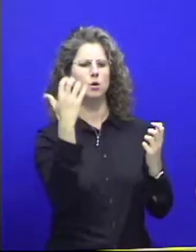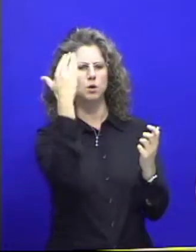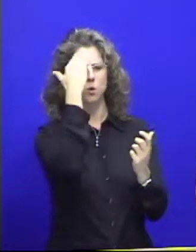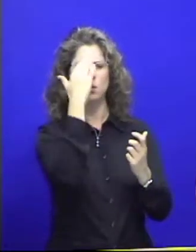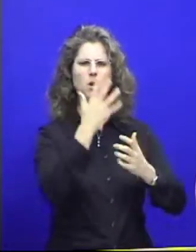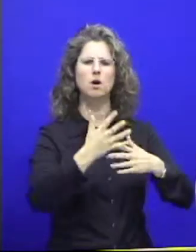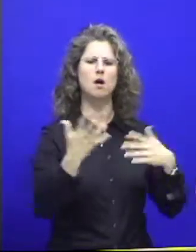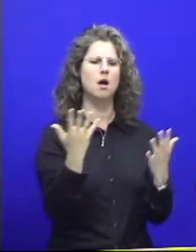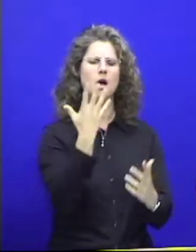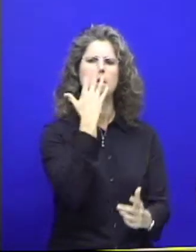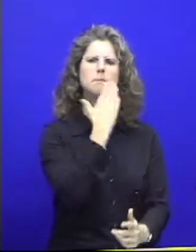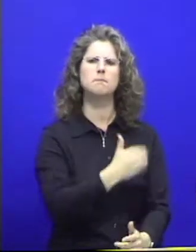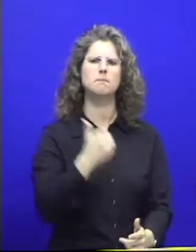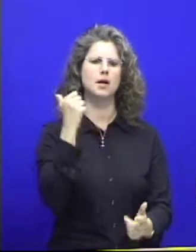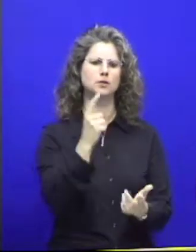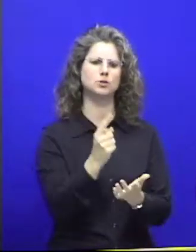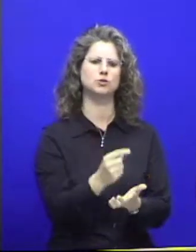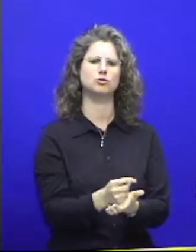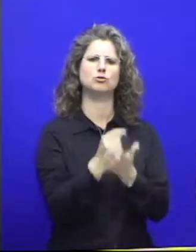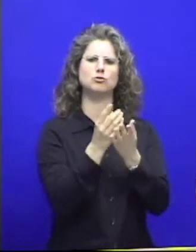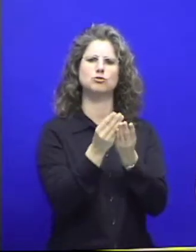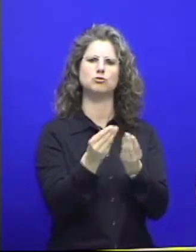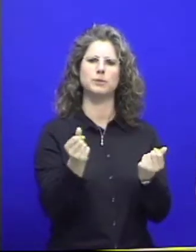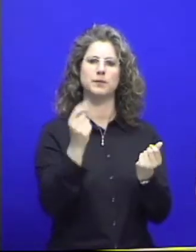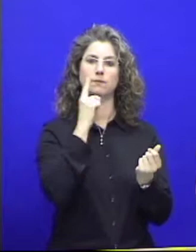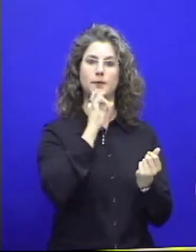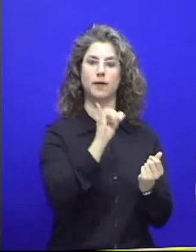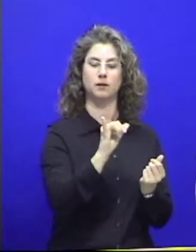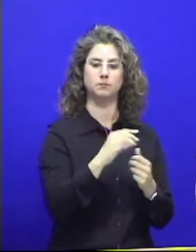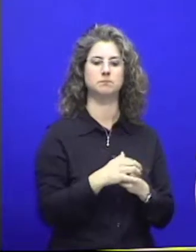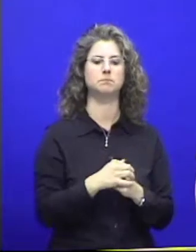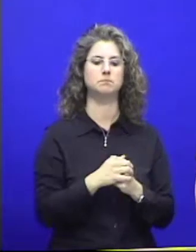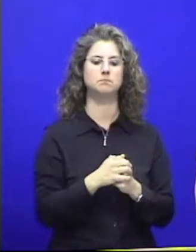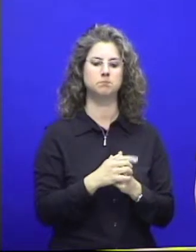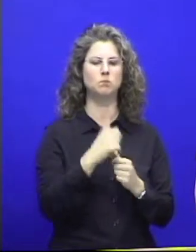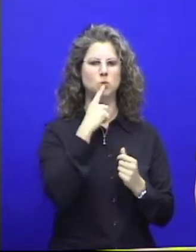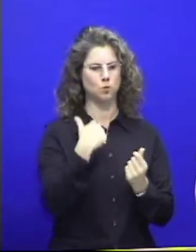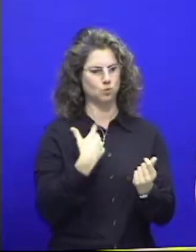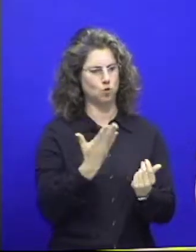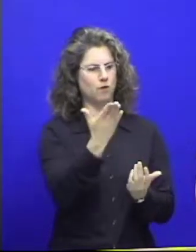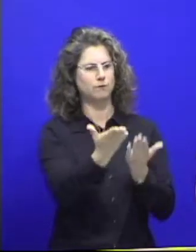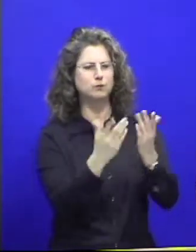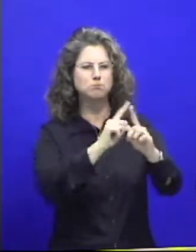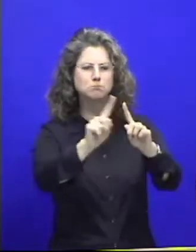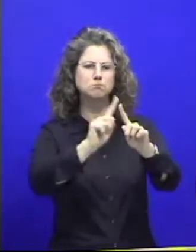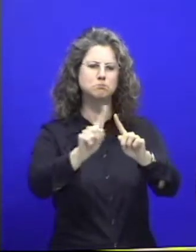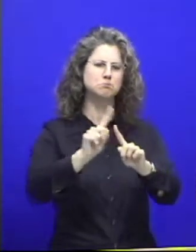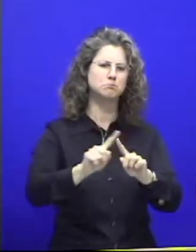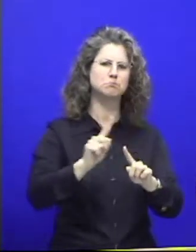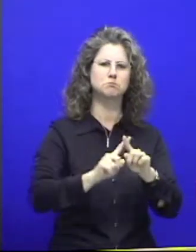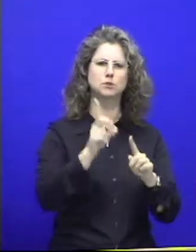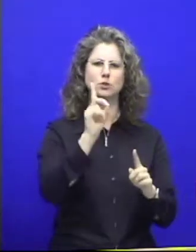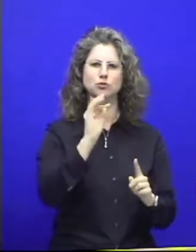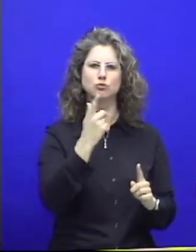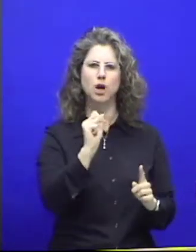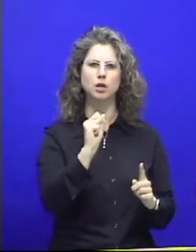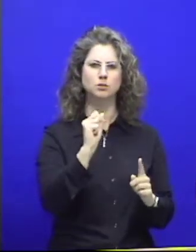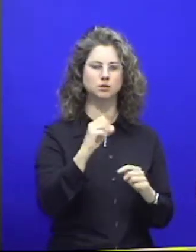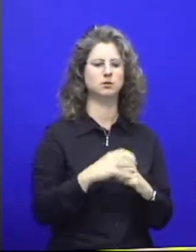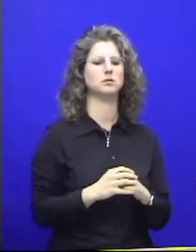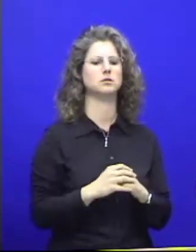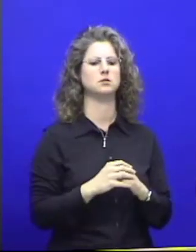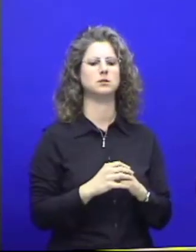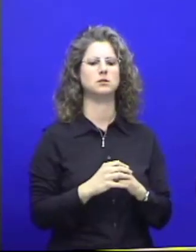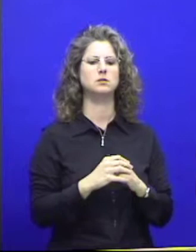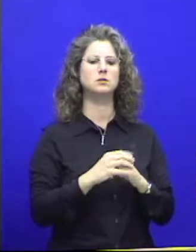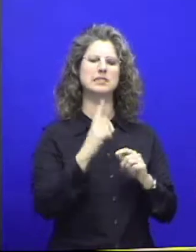the best treatment for it. You will be offered drugs that have been taken through various phases of the research